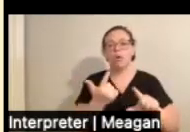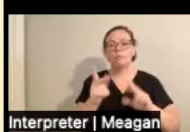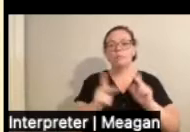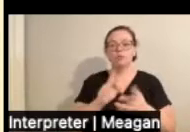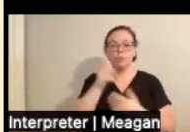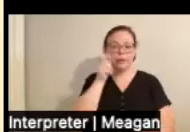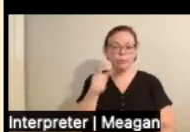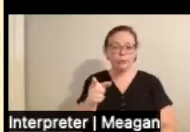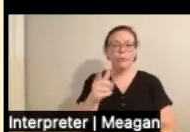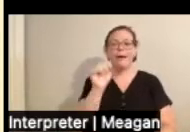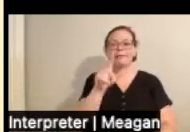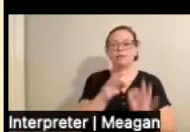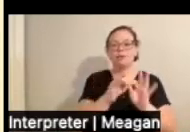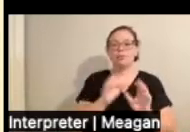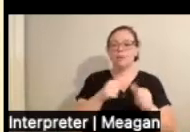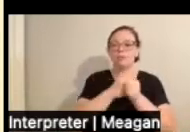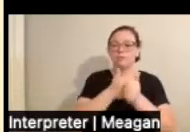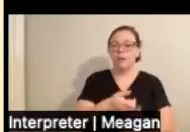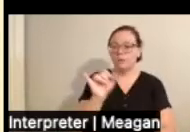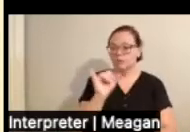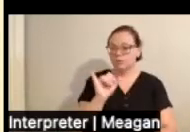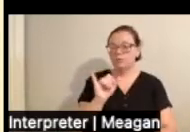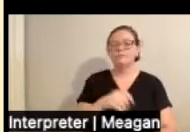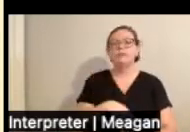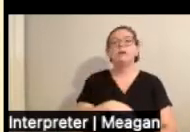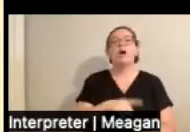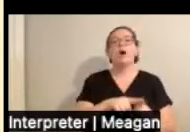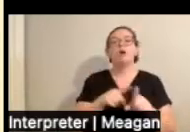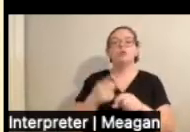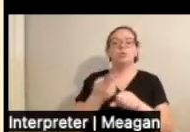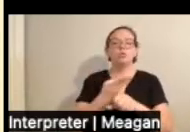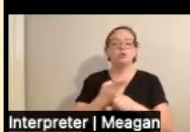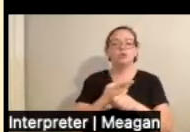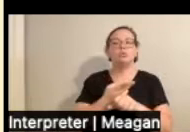ASL interpreter to follow. And use the slow down